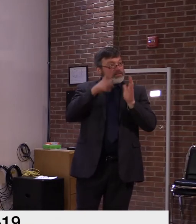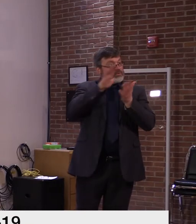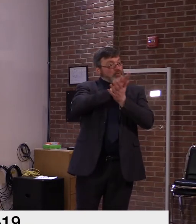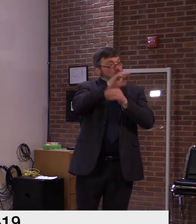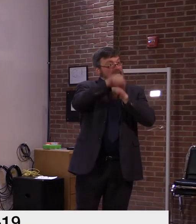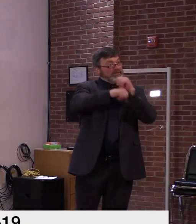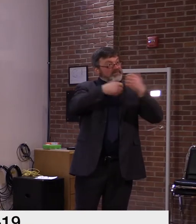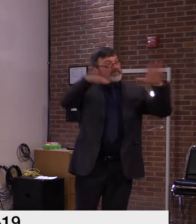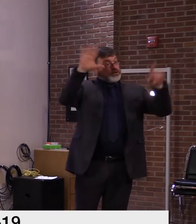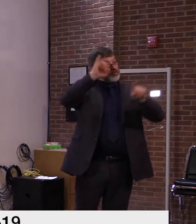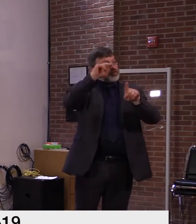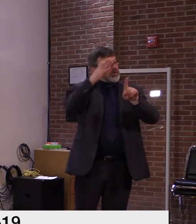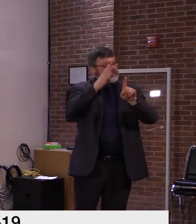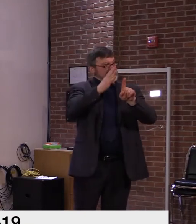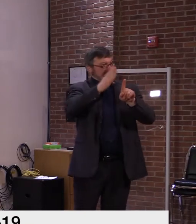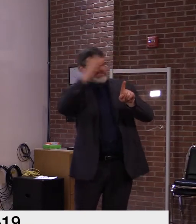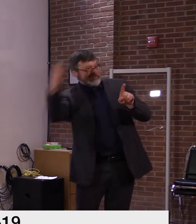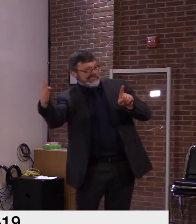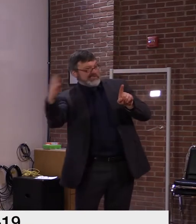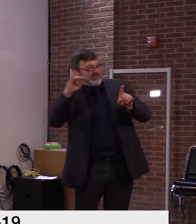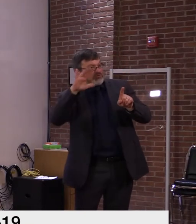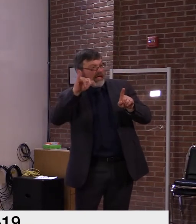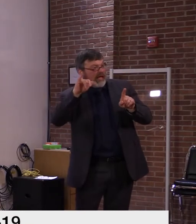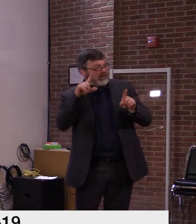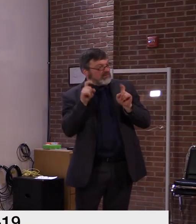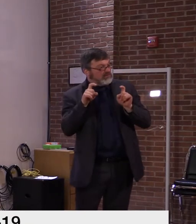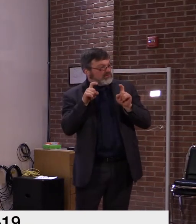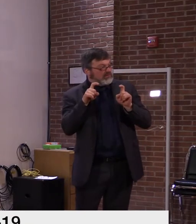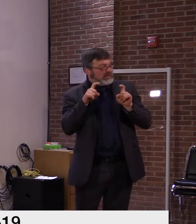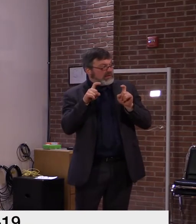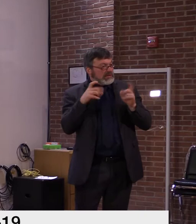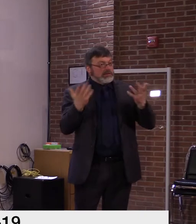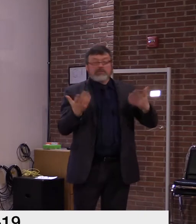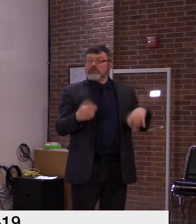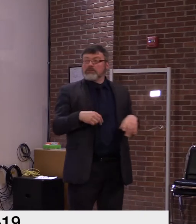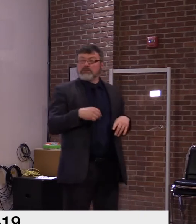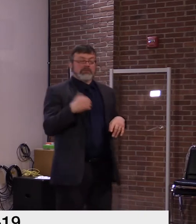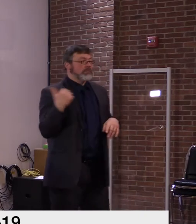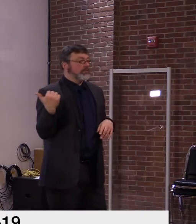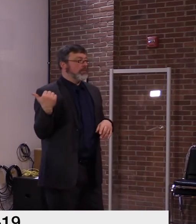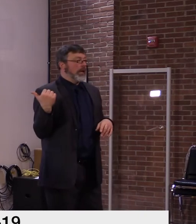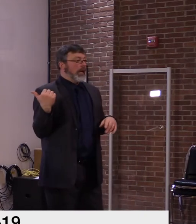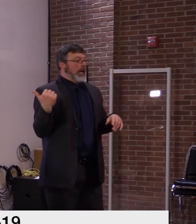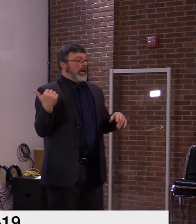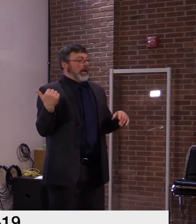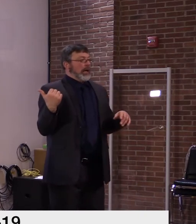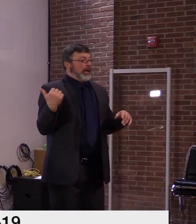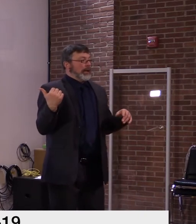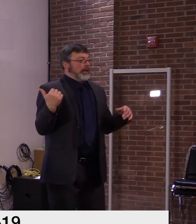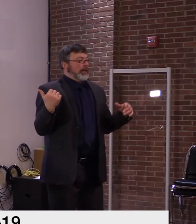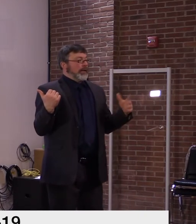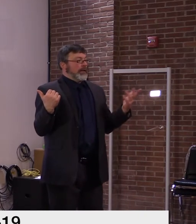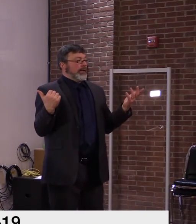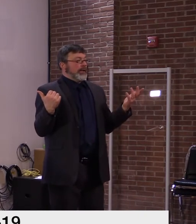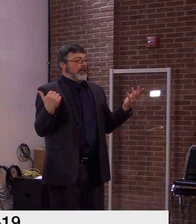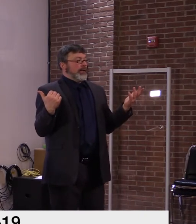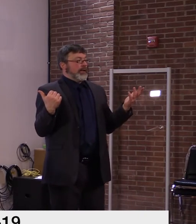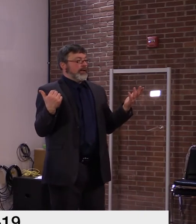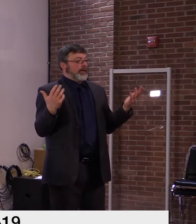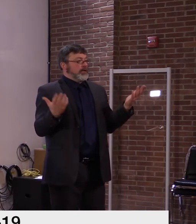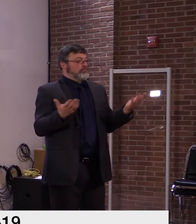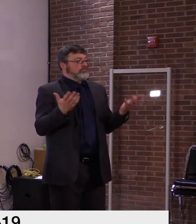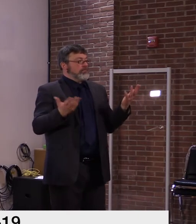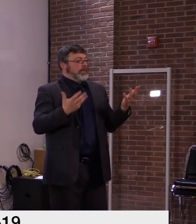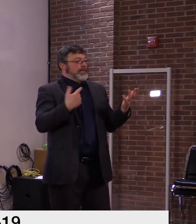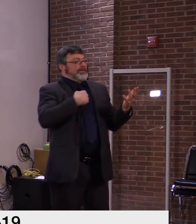outlined in the recovery plan, our first step is to understand what exactly are the conditions on a district basis. There's